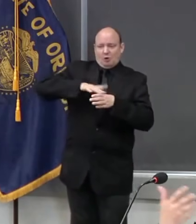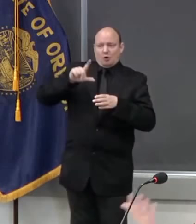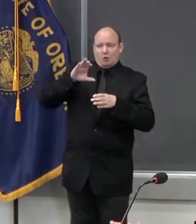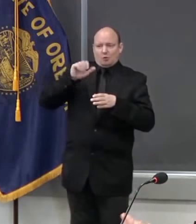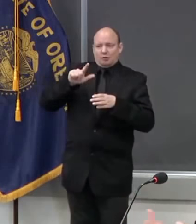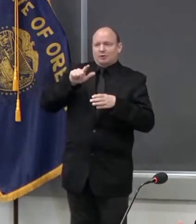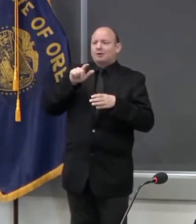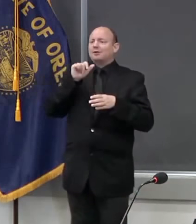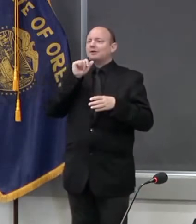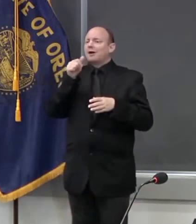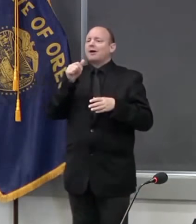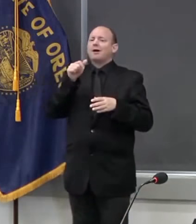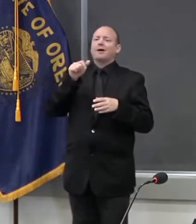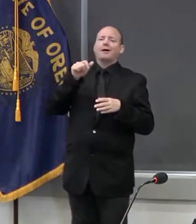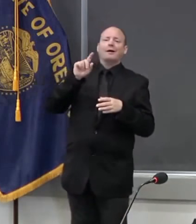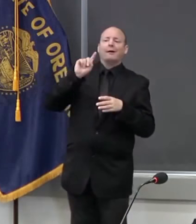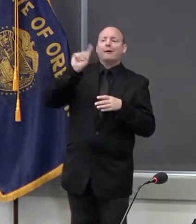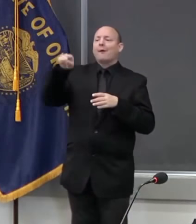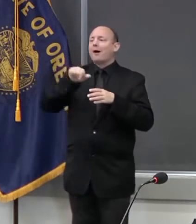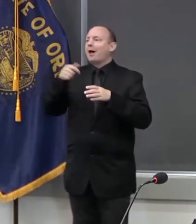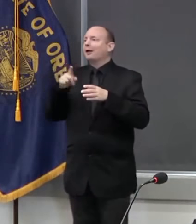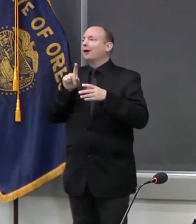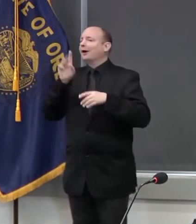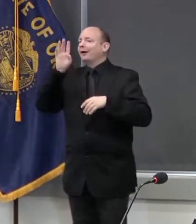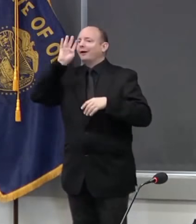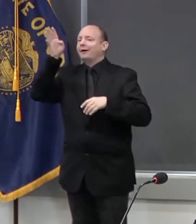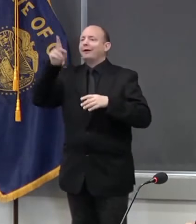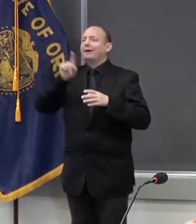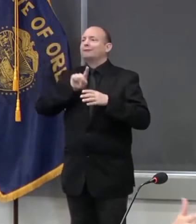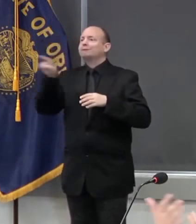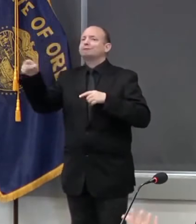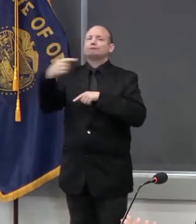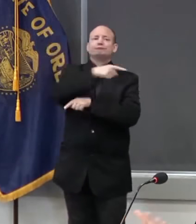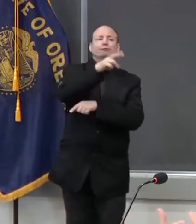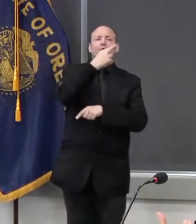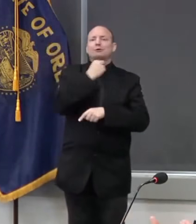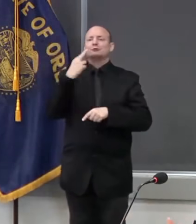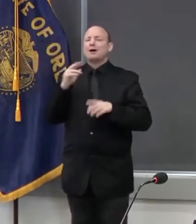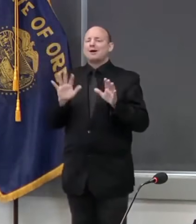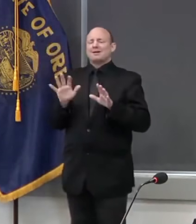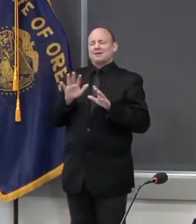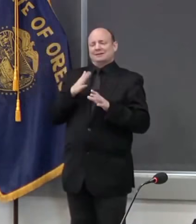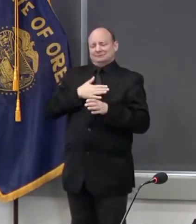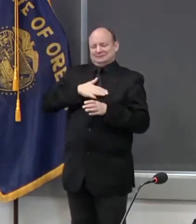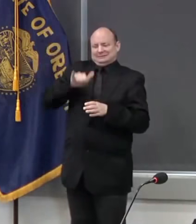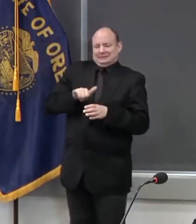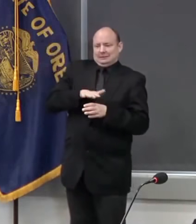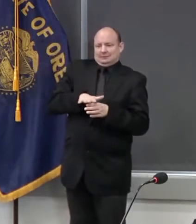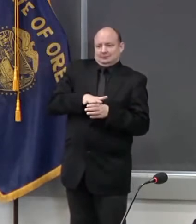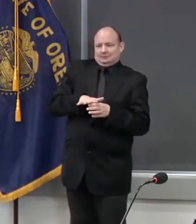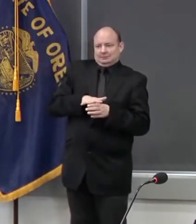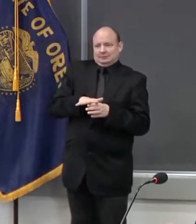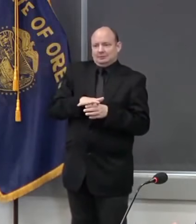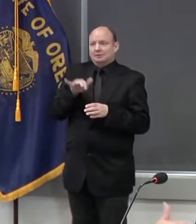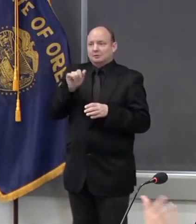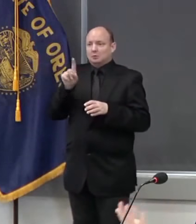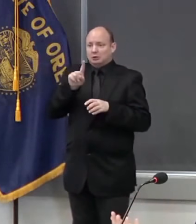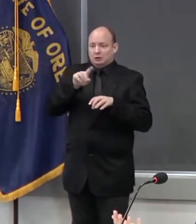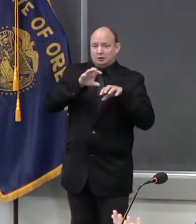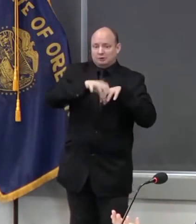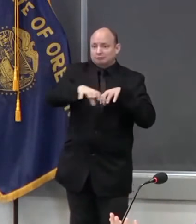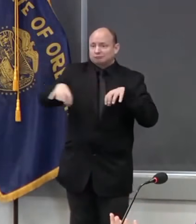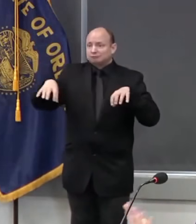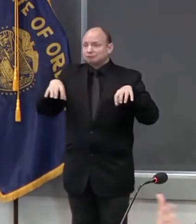substitute that with going to other counties. What we've seen in the past, whereby we have different measures in place in different counties, we still